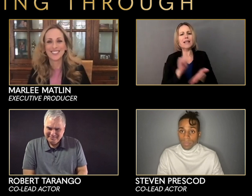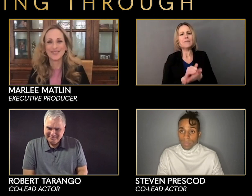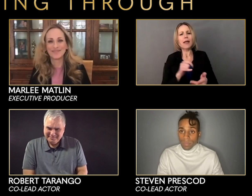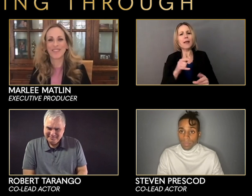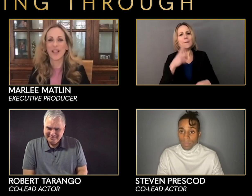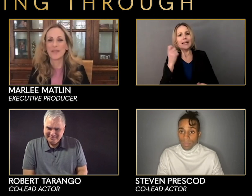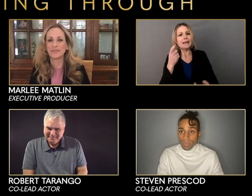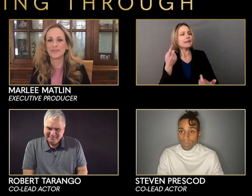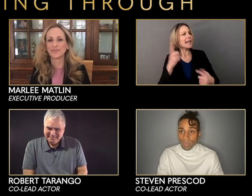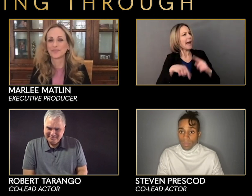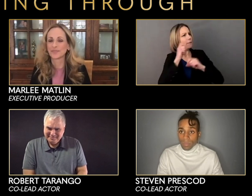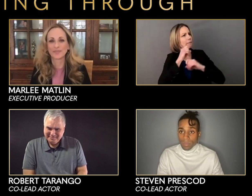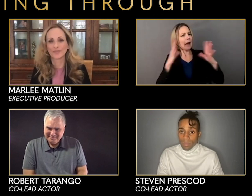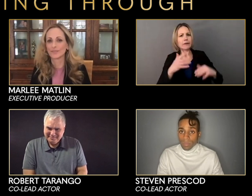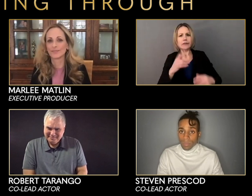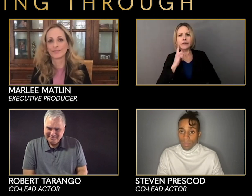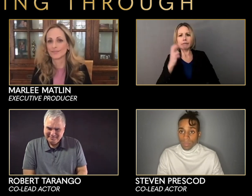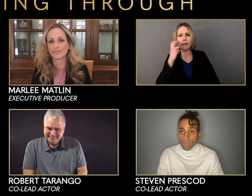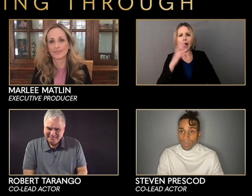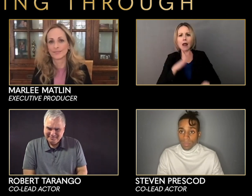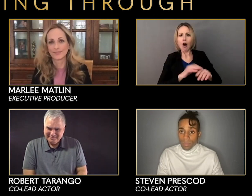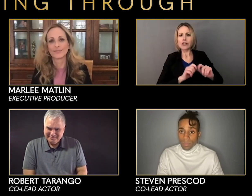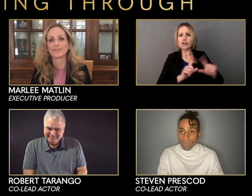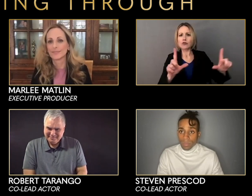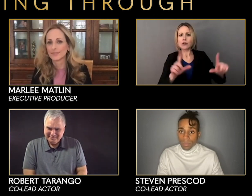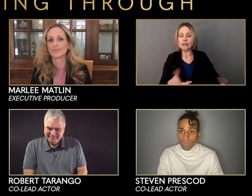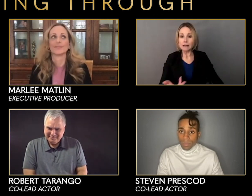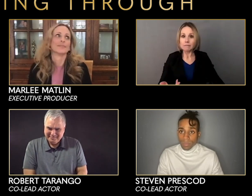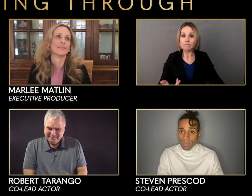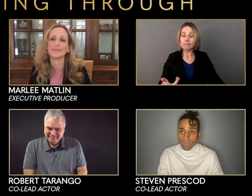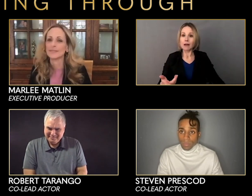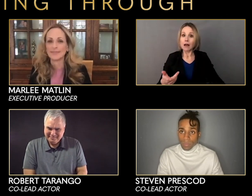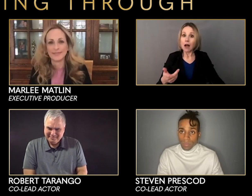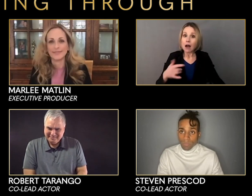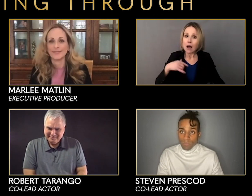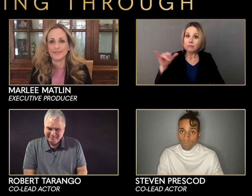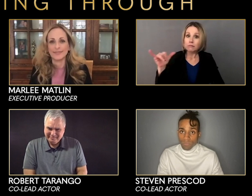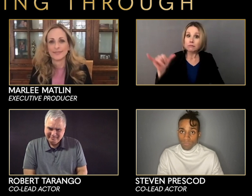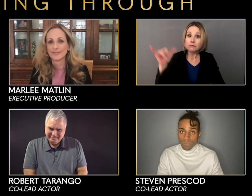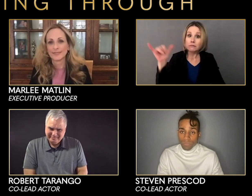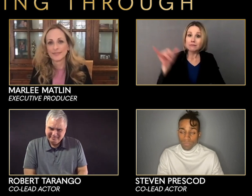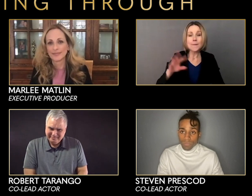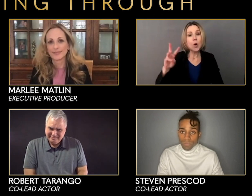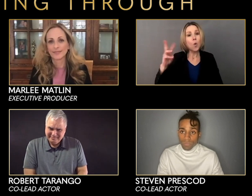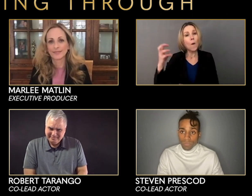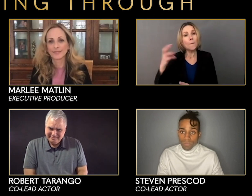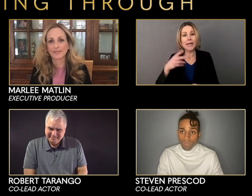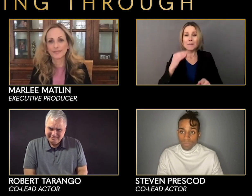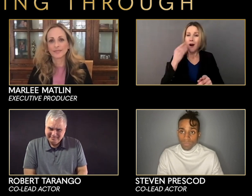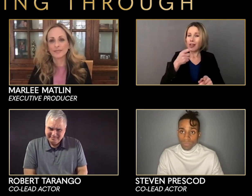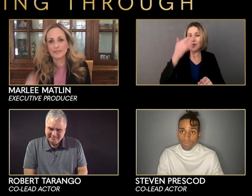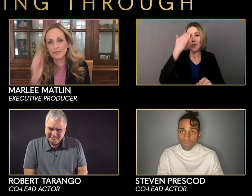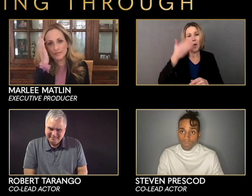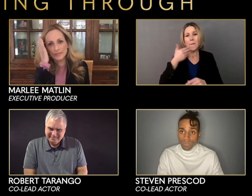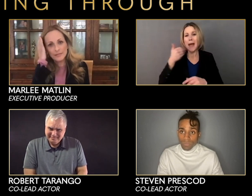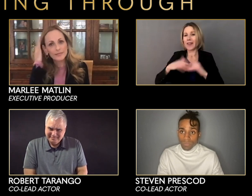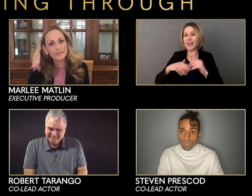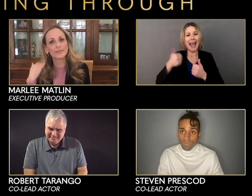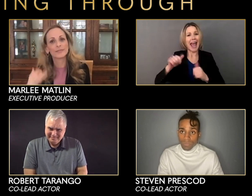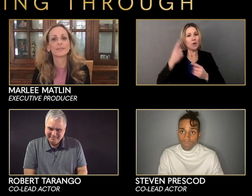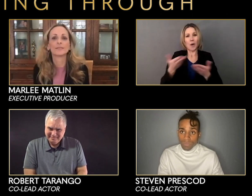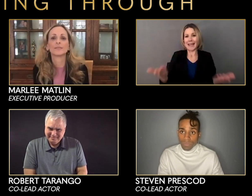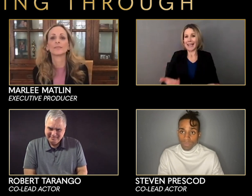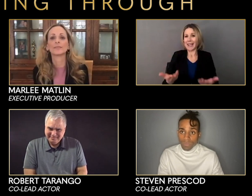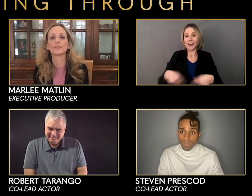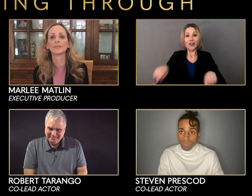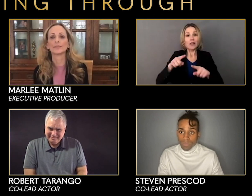And, I think this is something that, Whoopi, Marlee, you know better than anyone here, that is fortunately